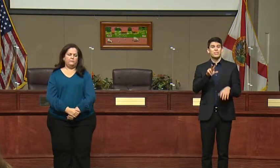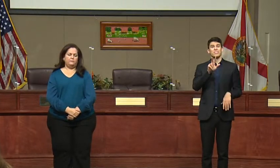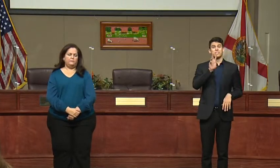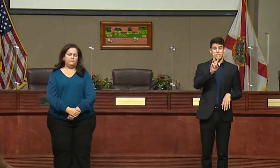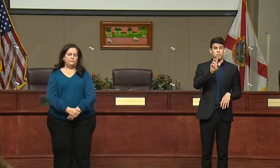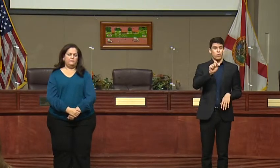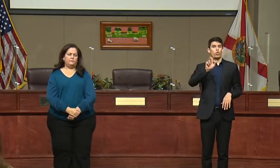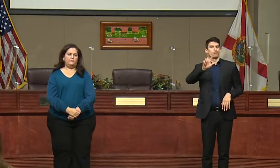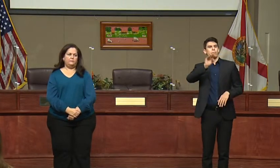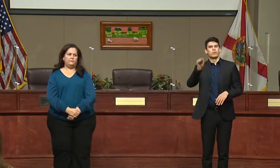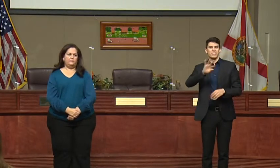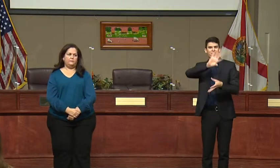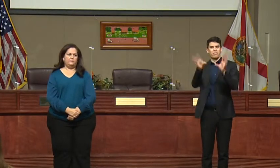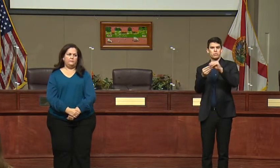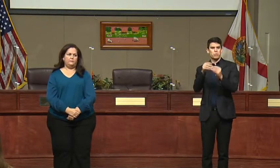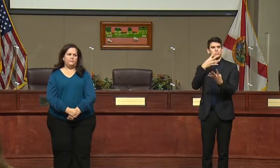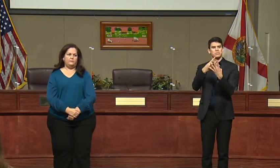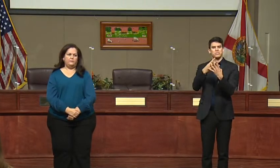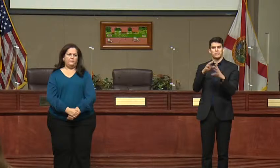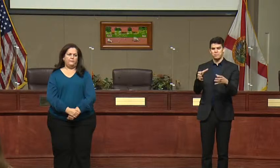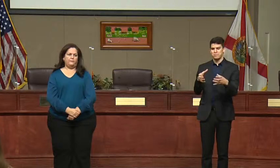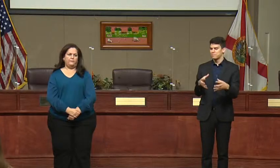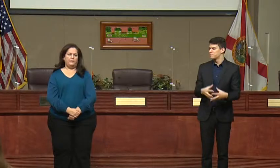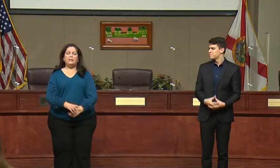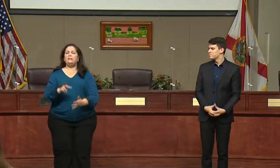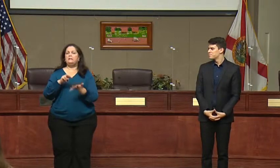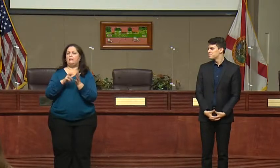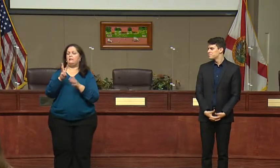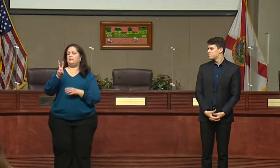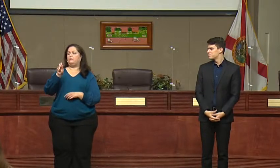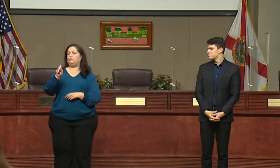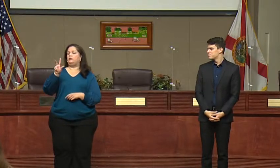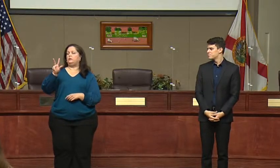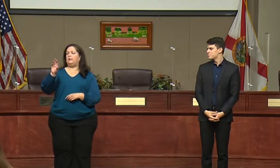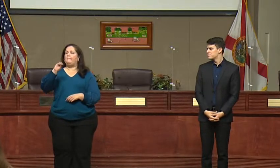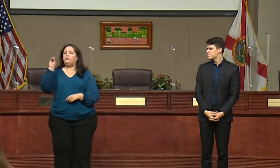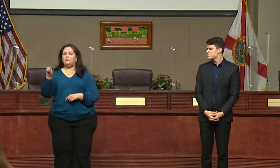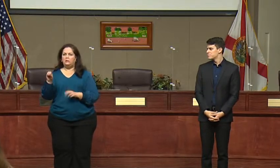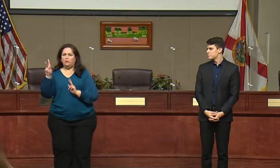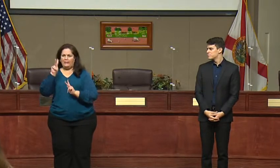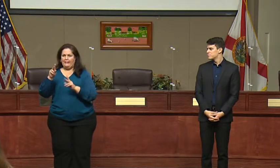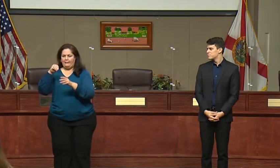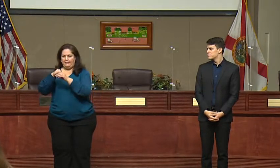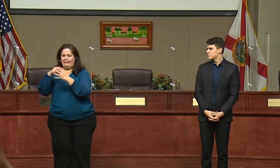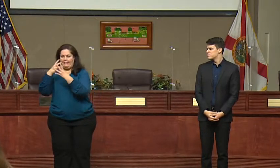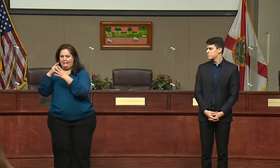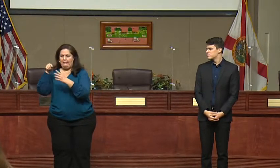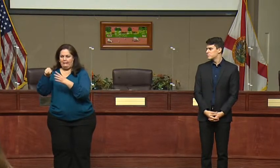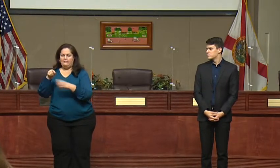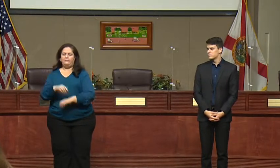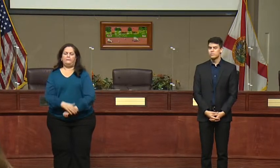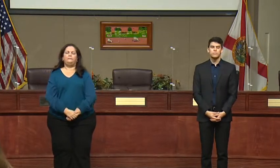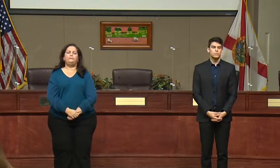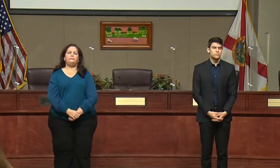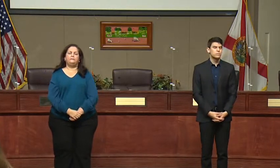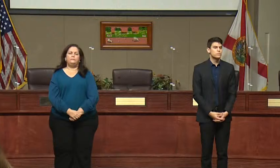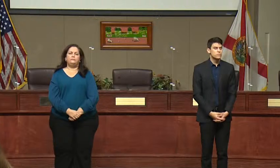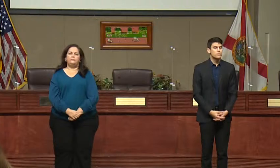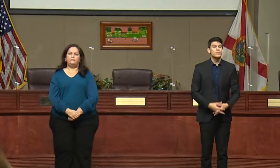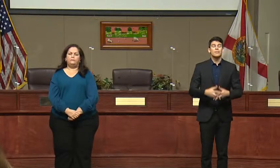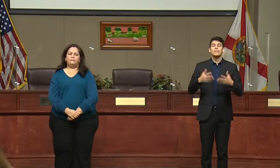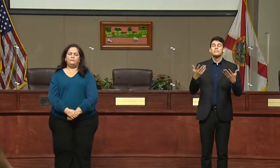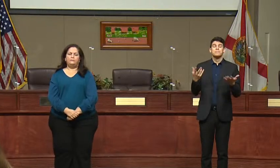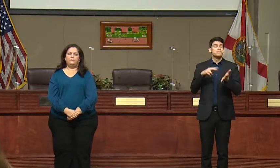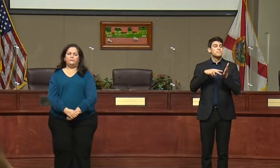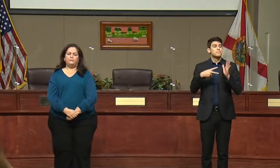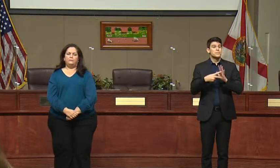population. Eso representa aproximadamente 6.3% de la población en nuestra cárcel. So what you see